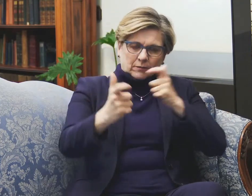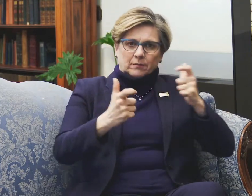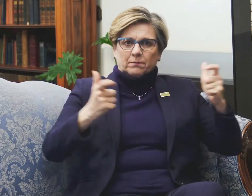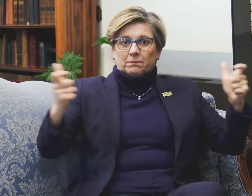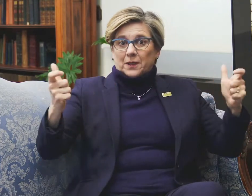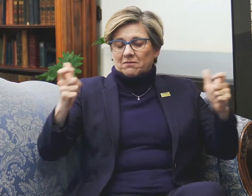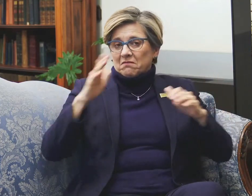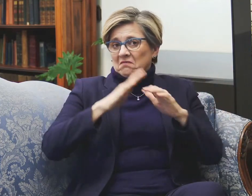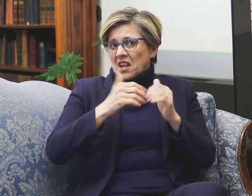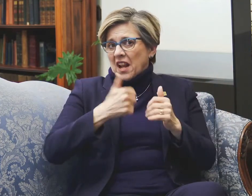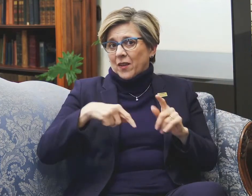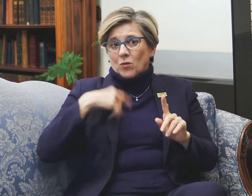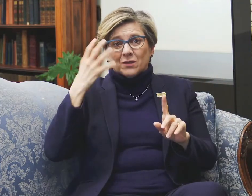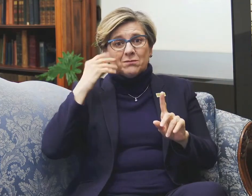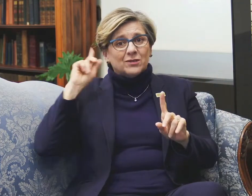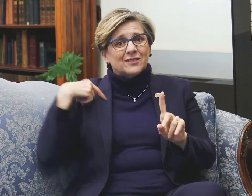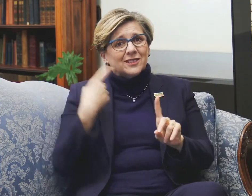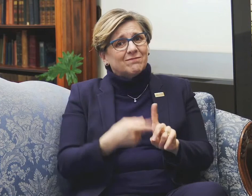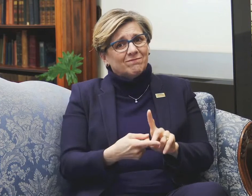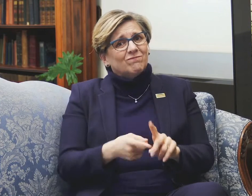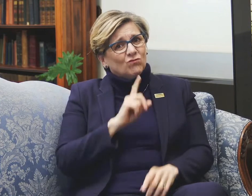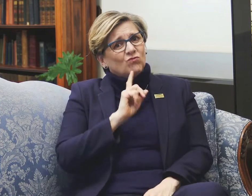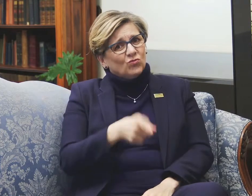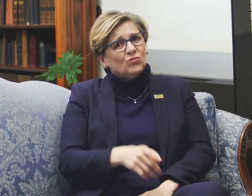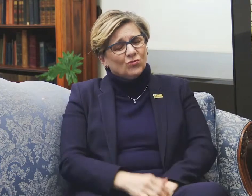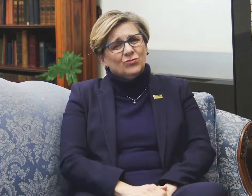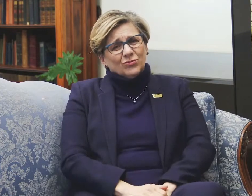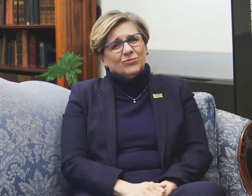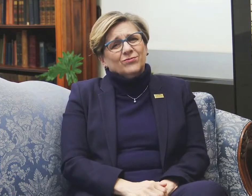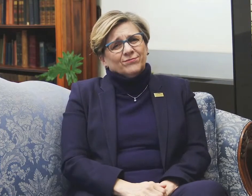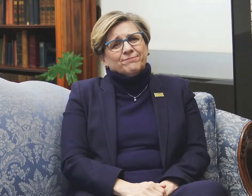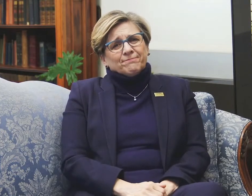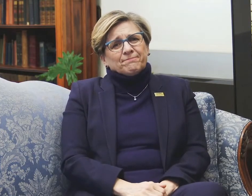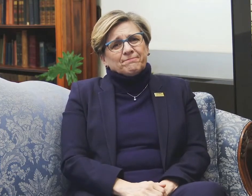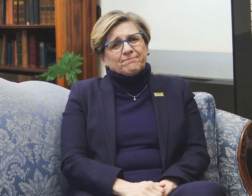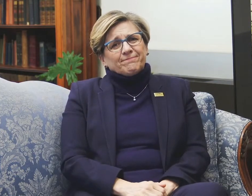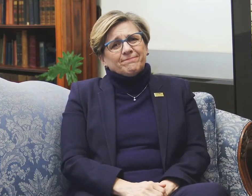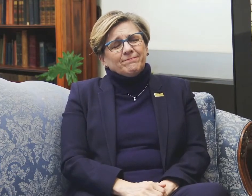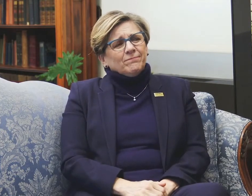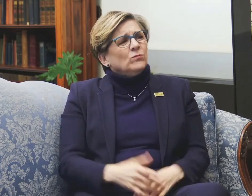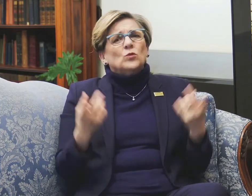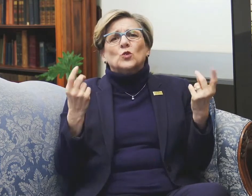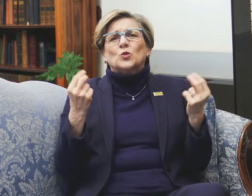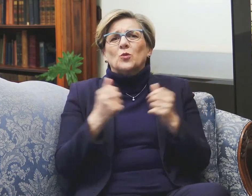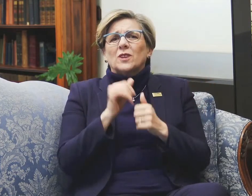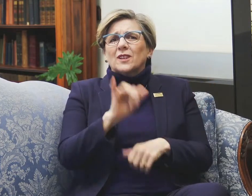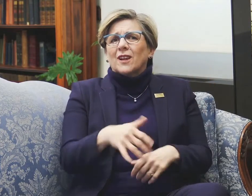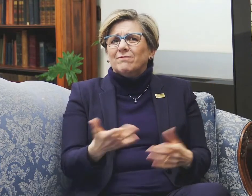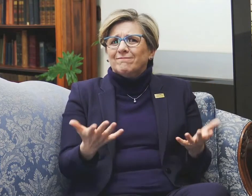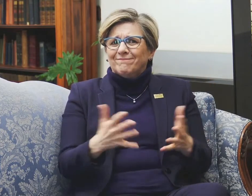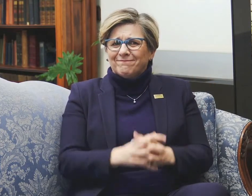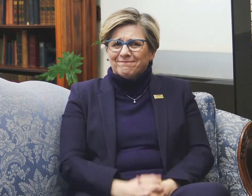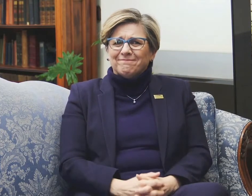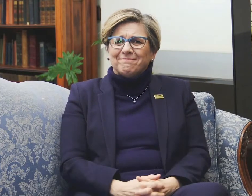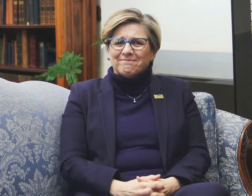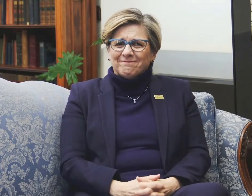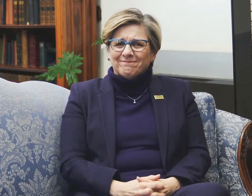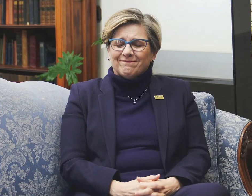more onerous than we've ever experienced before. So what are we to do given all that we're facing?